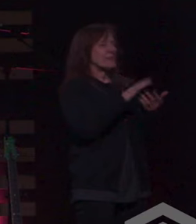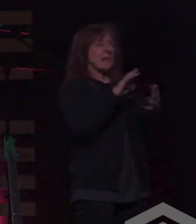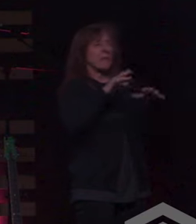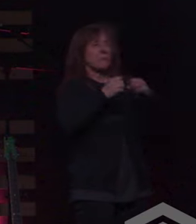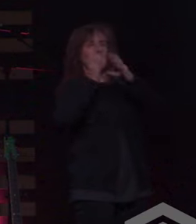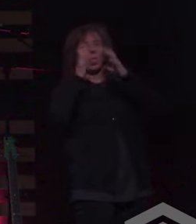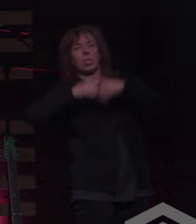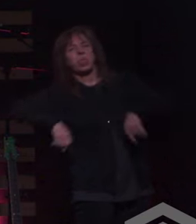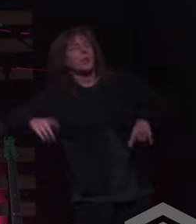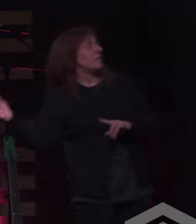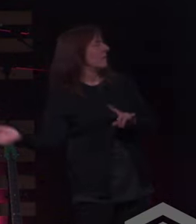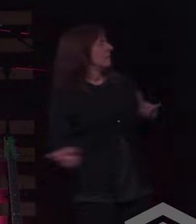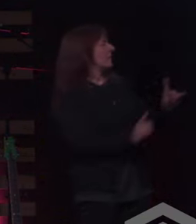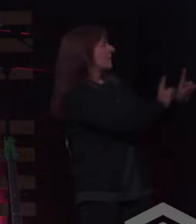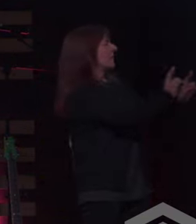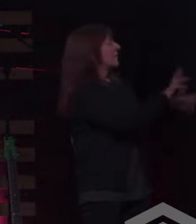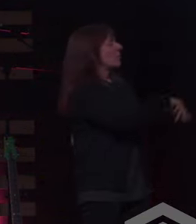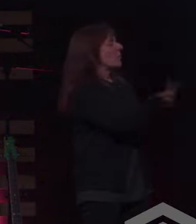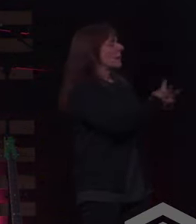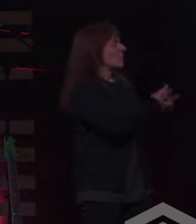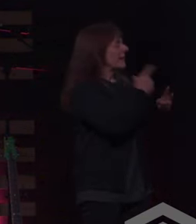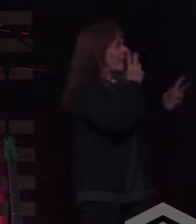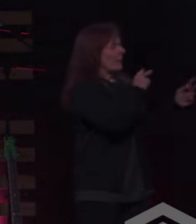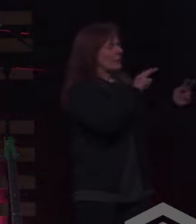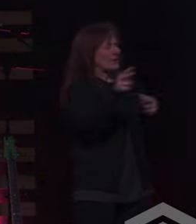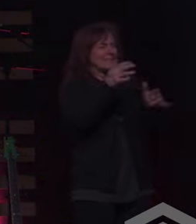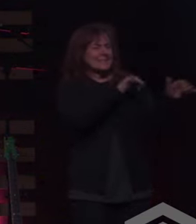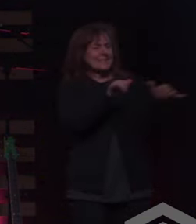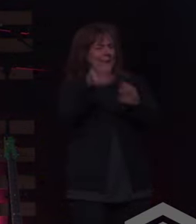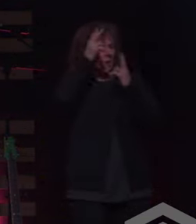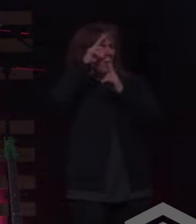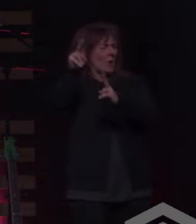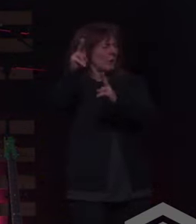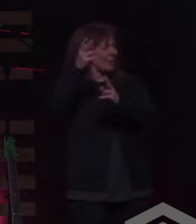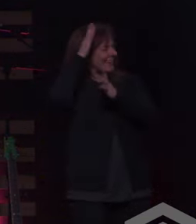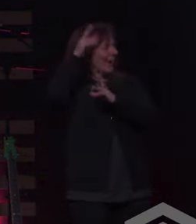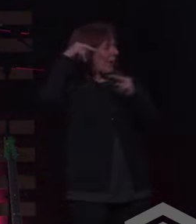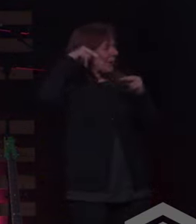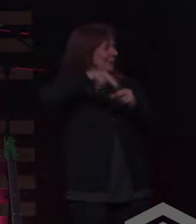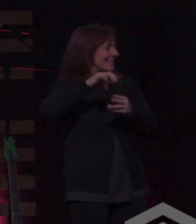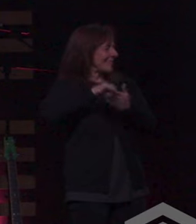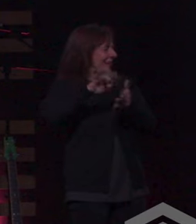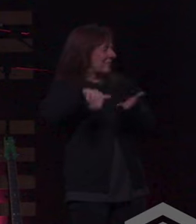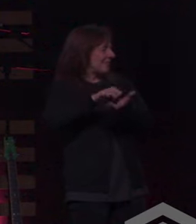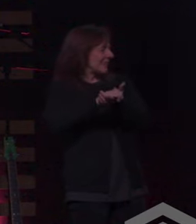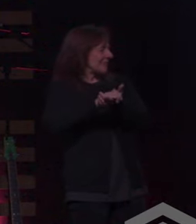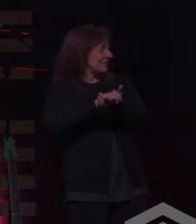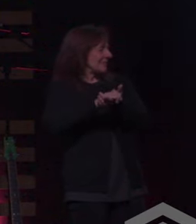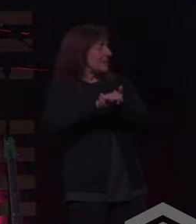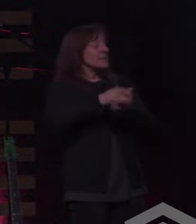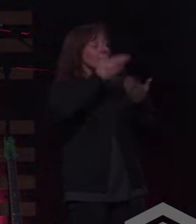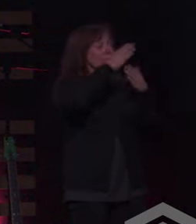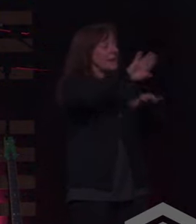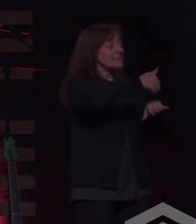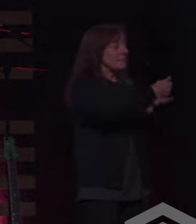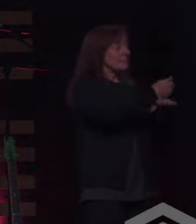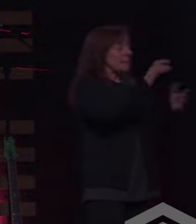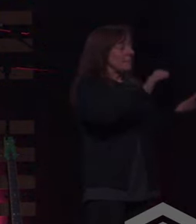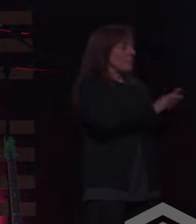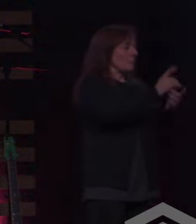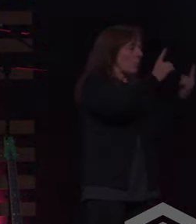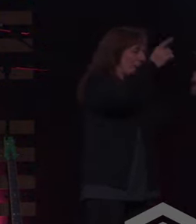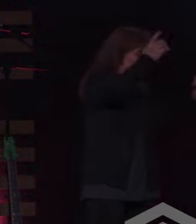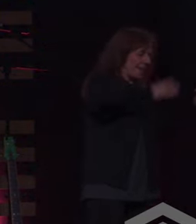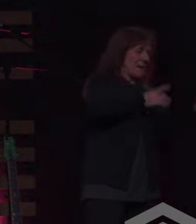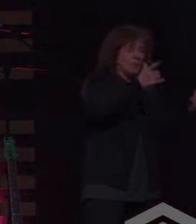apart from this shows that we are not holding it in the same honor that God does. And so God institutes marriage, one man,